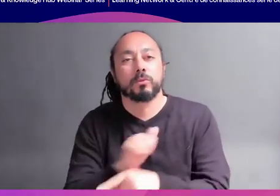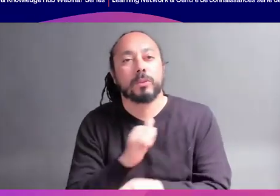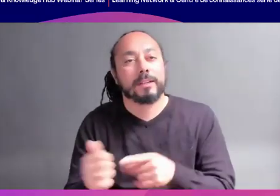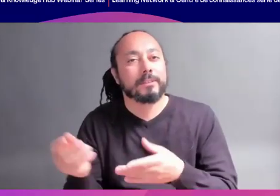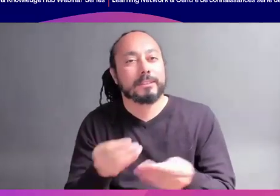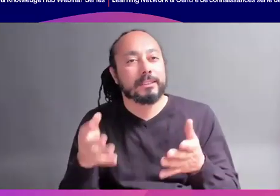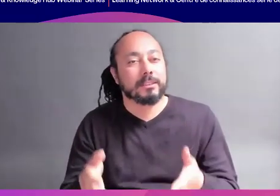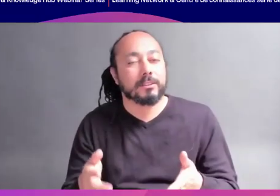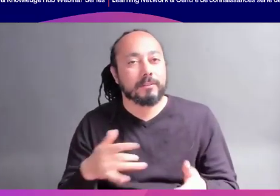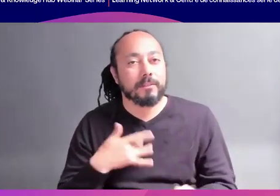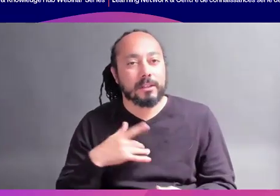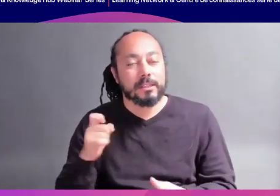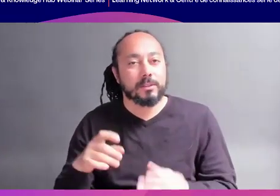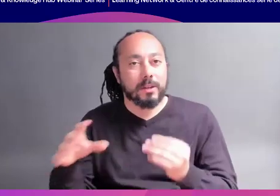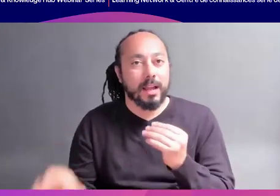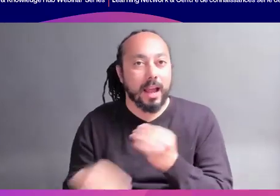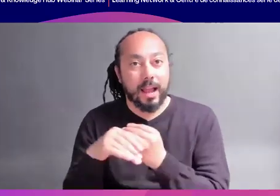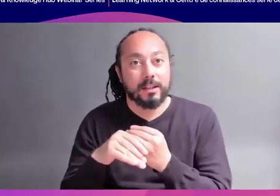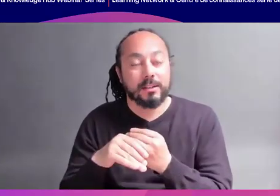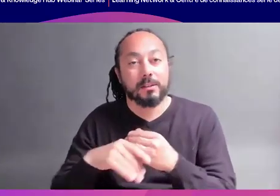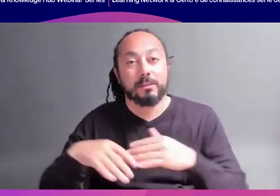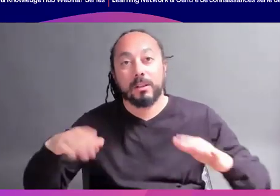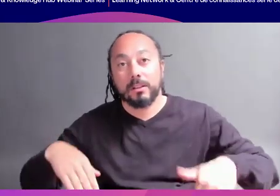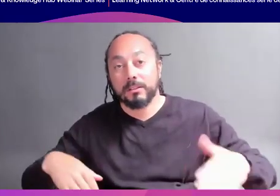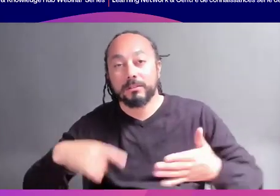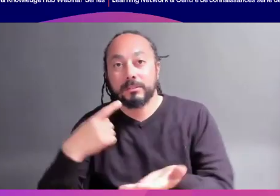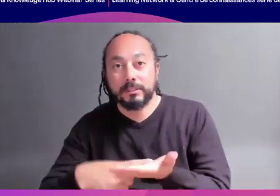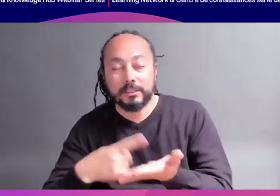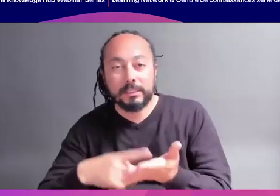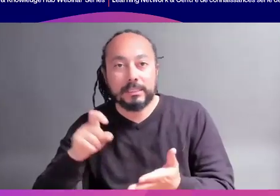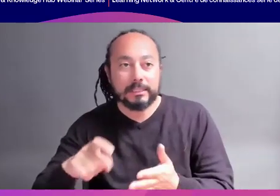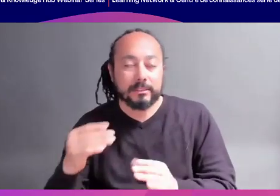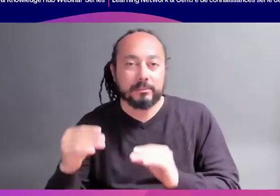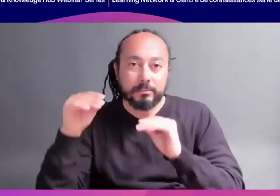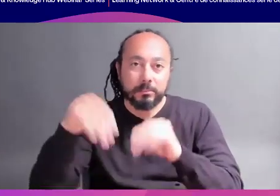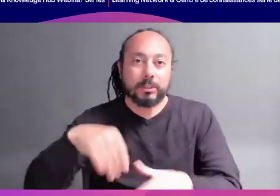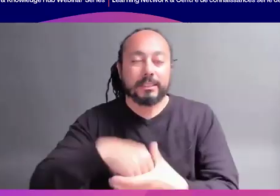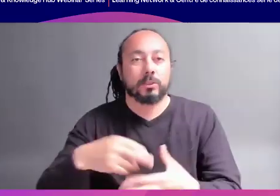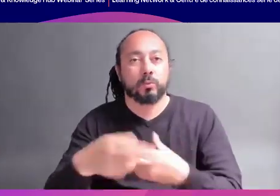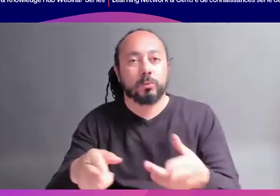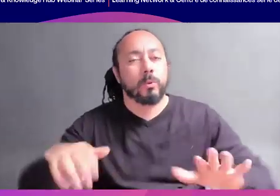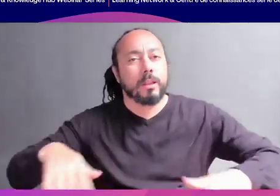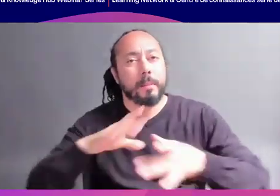you feel like we need to add that we haven't talked about already that really needs to get put in the room?